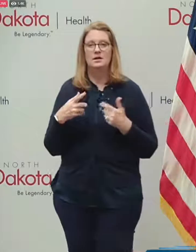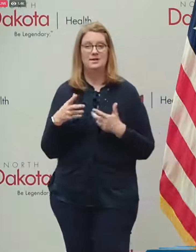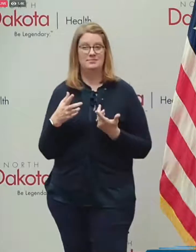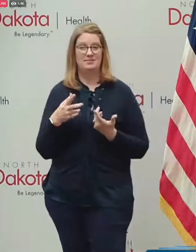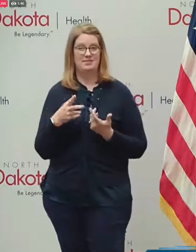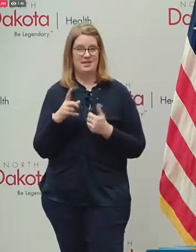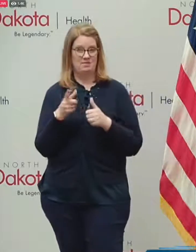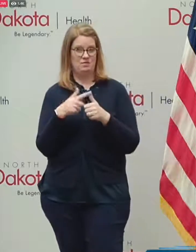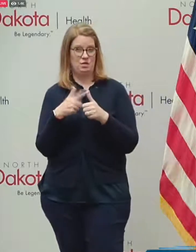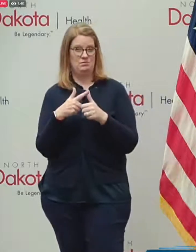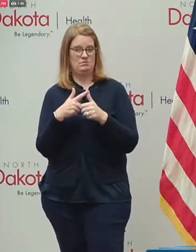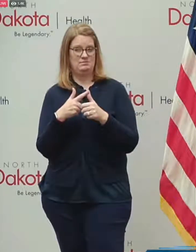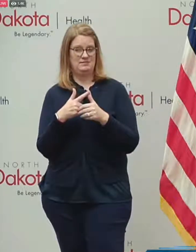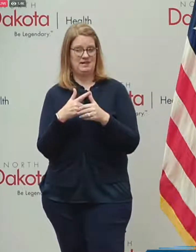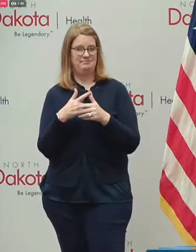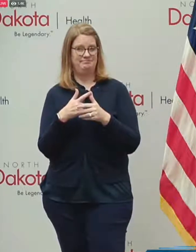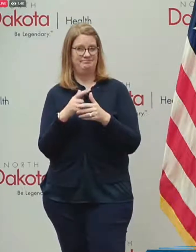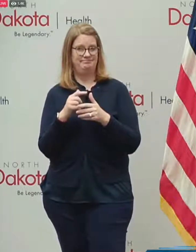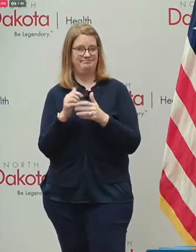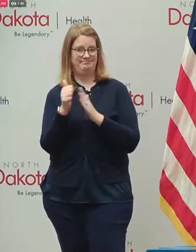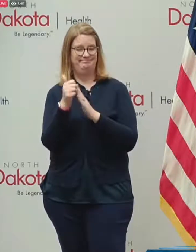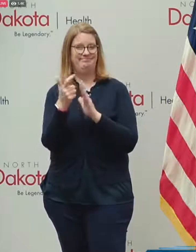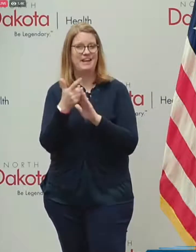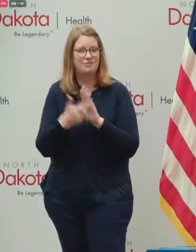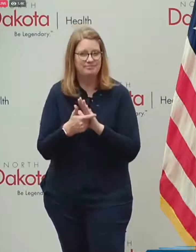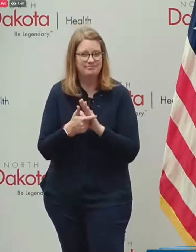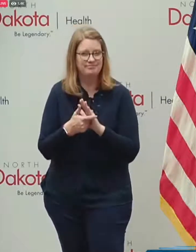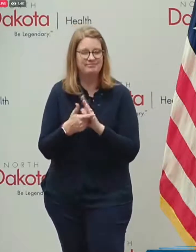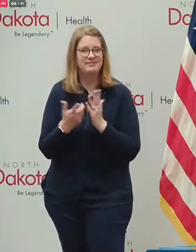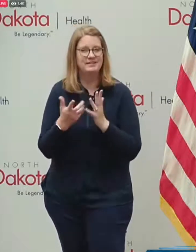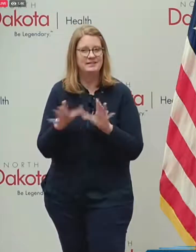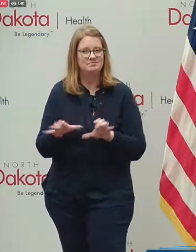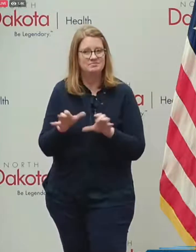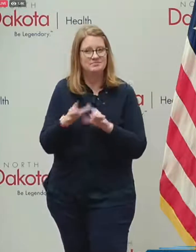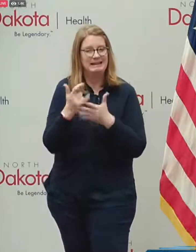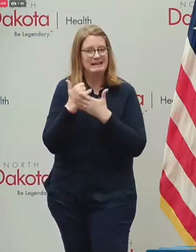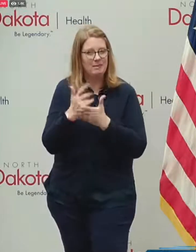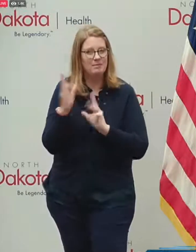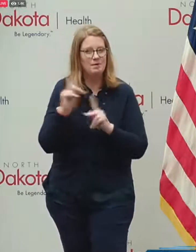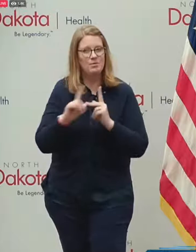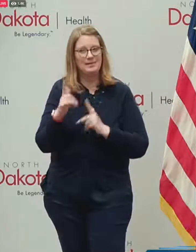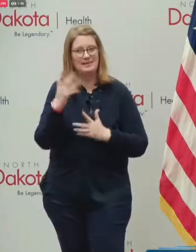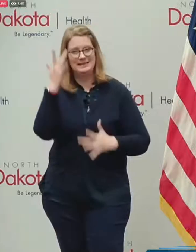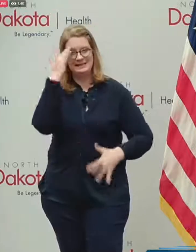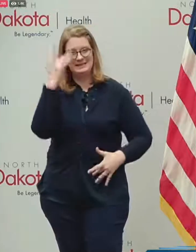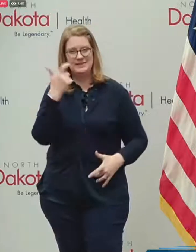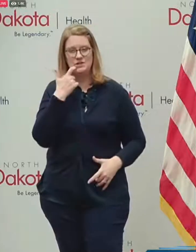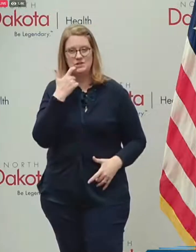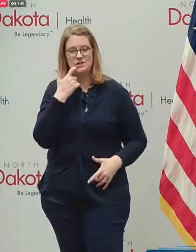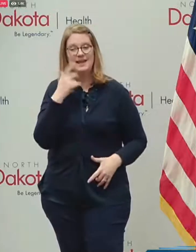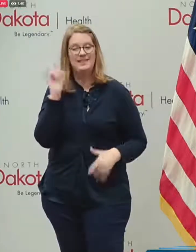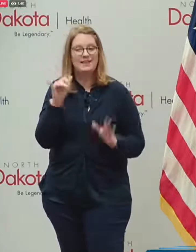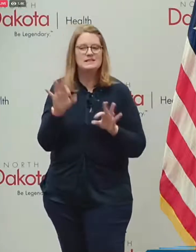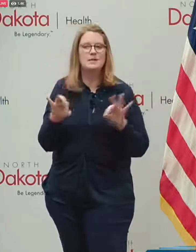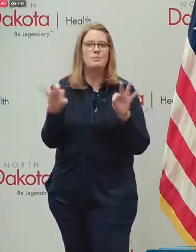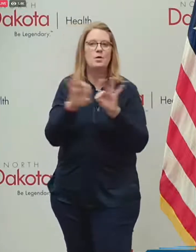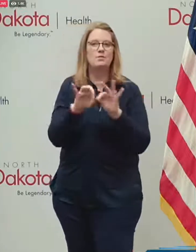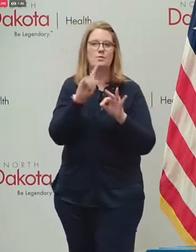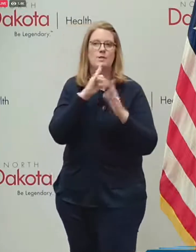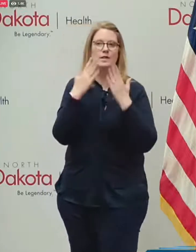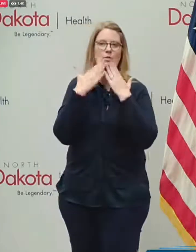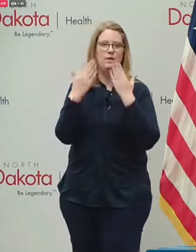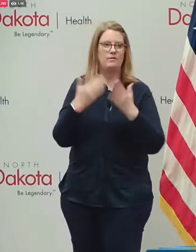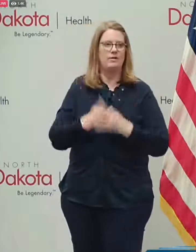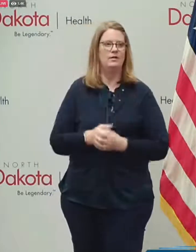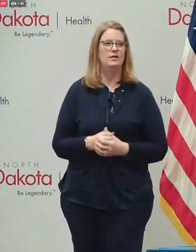know, all the work they're doing related to, you know, helping people with the disease of addiction is super important for our country, and I'm really grateful for that.